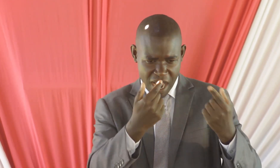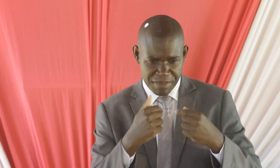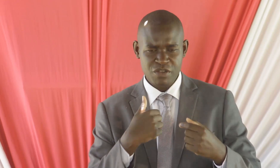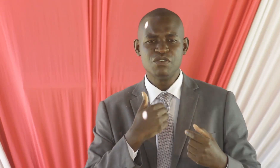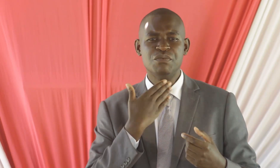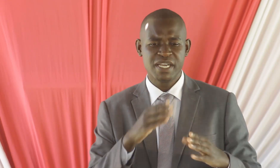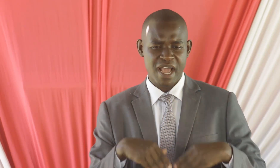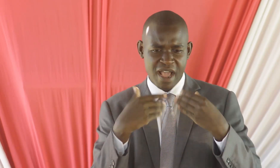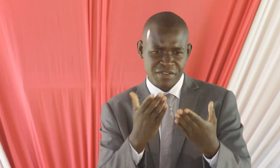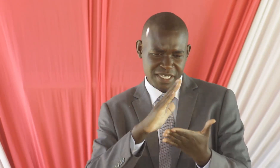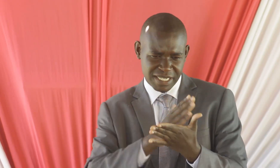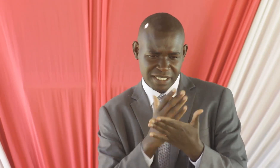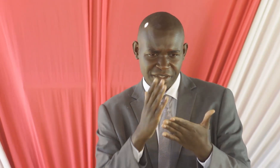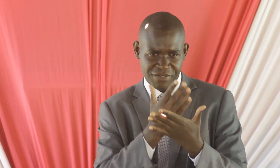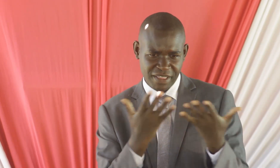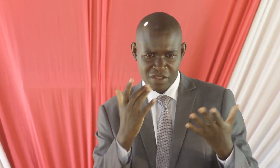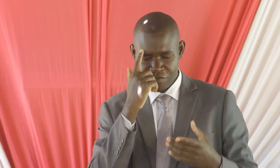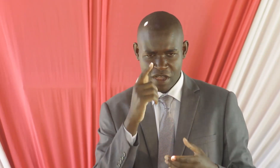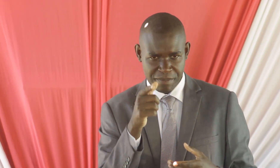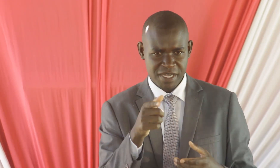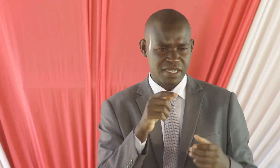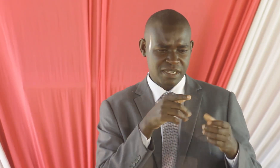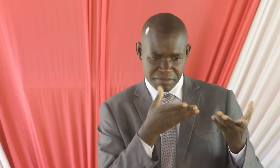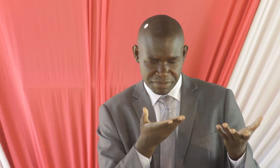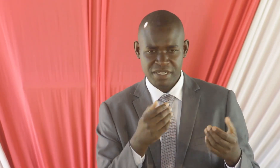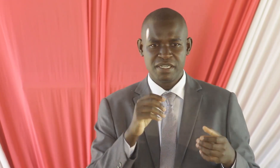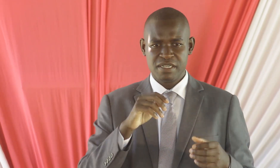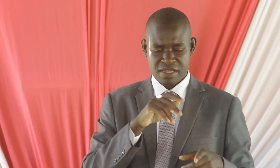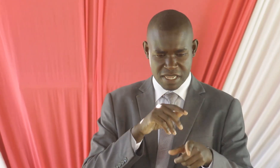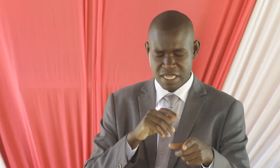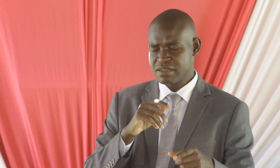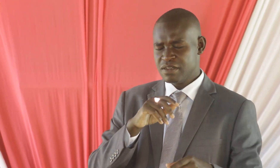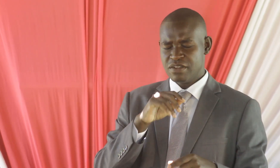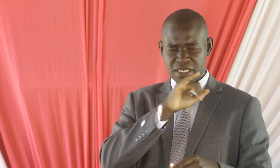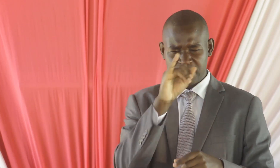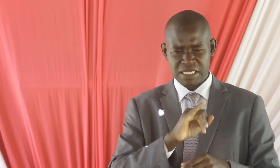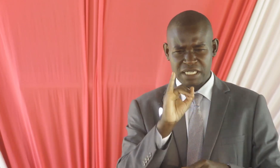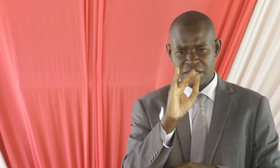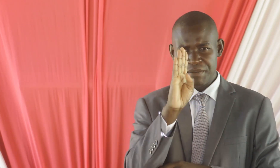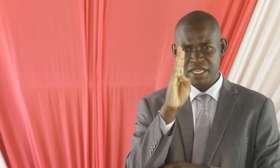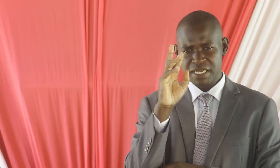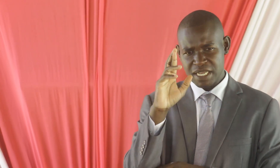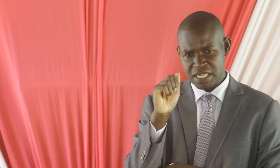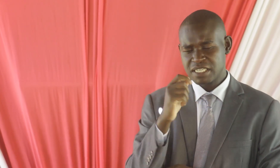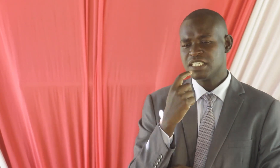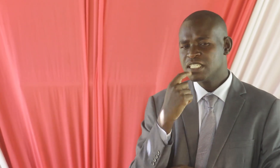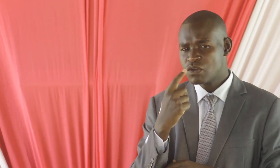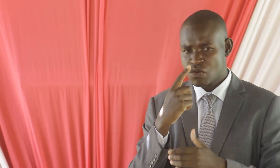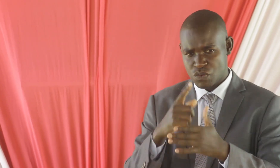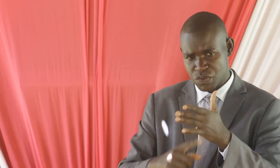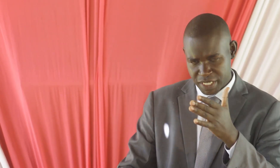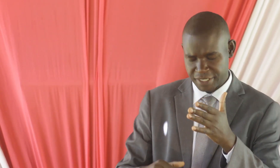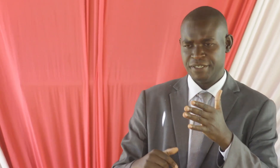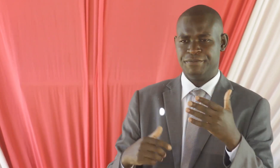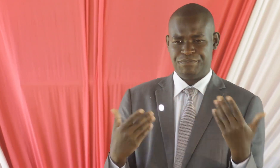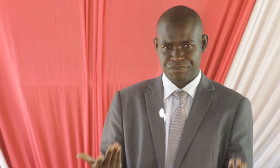And I want to do it to you today, to give something, to give a portion of you,